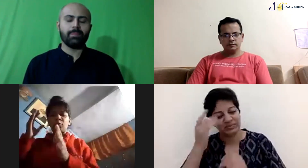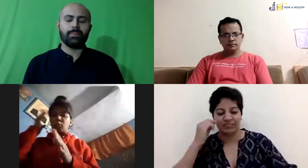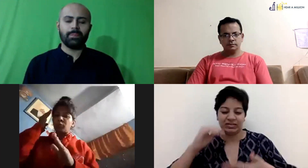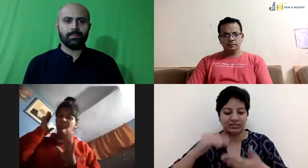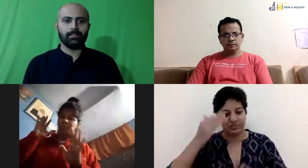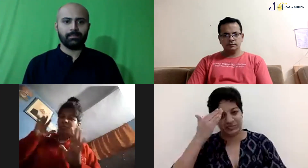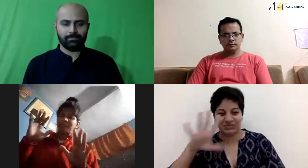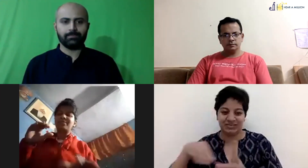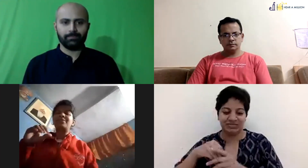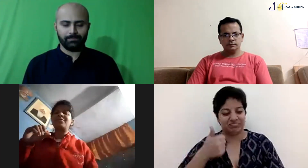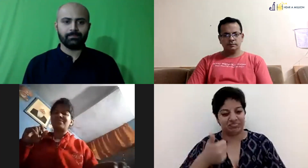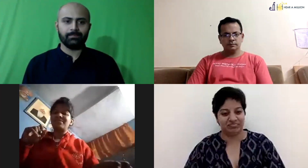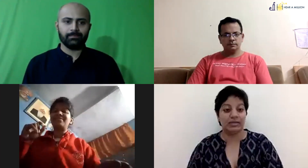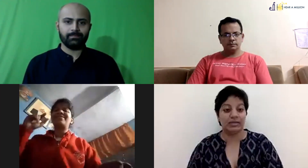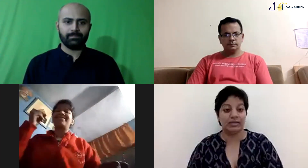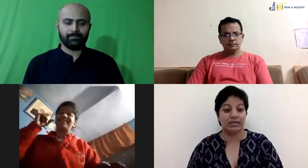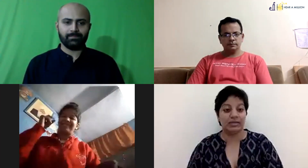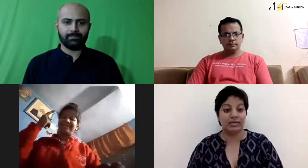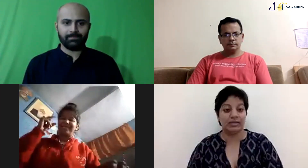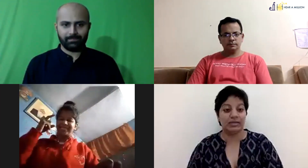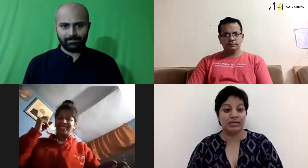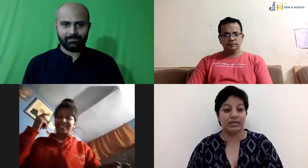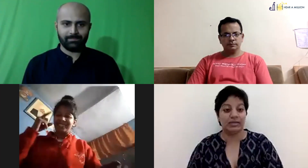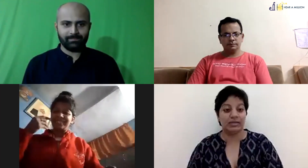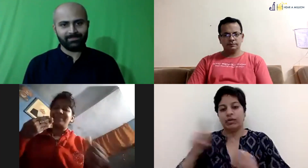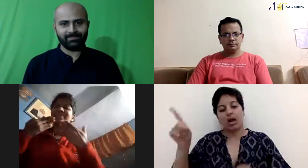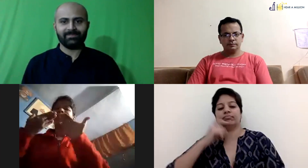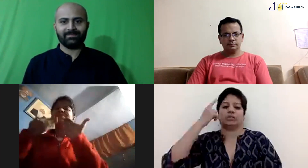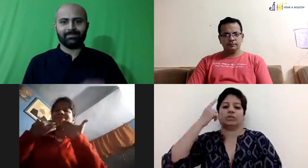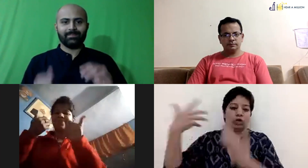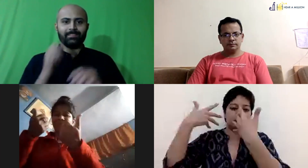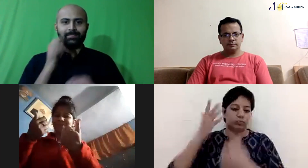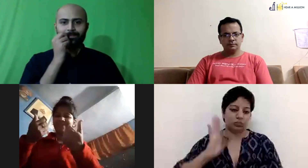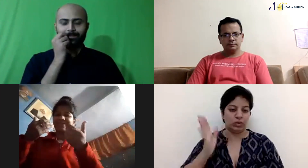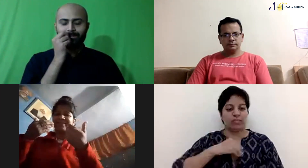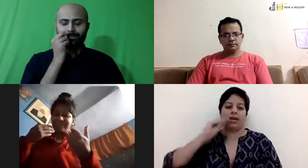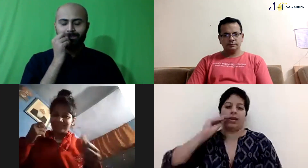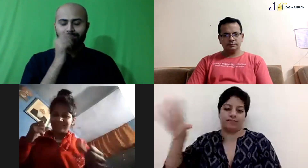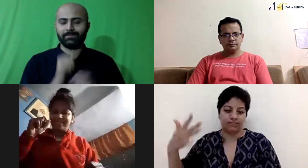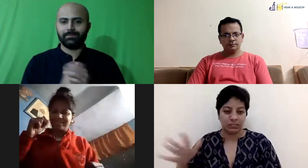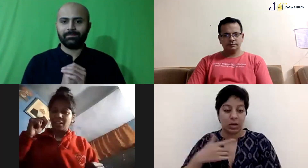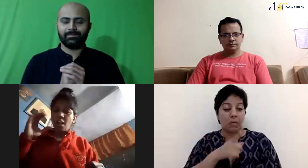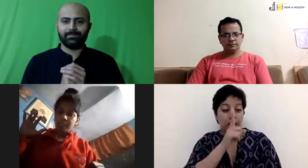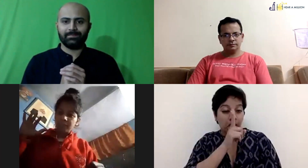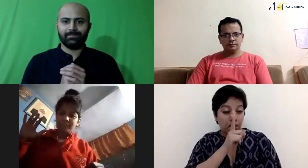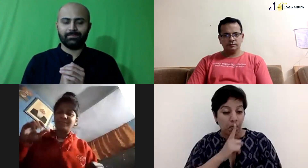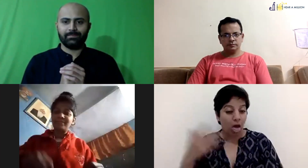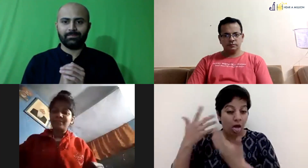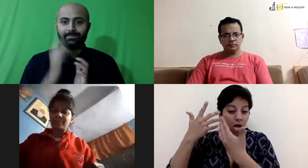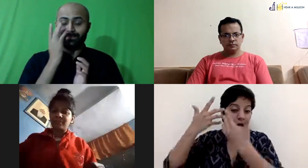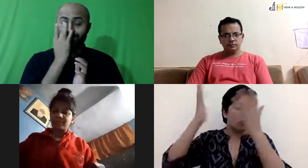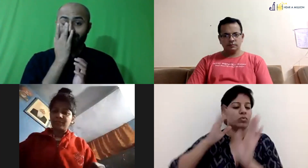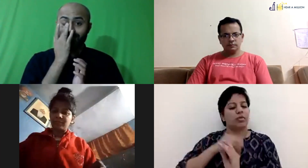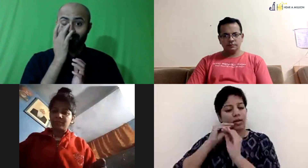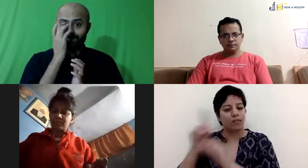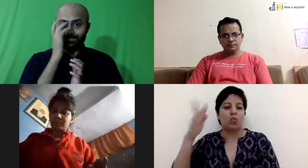do understand and respect your views also. Okay, I understood. Yeah, so my family, they don't trouble